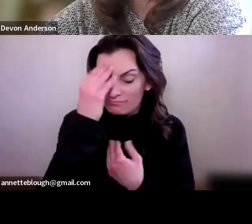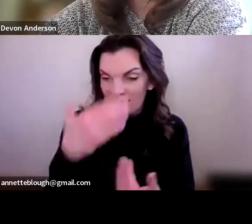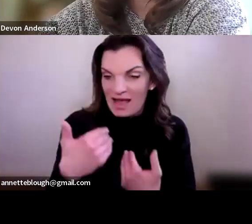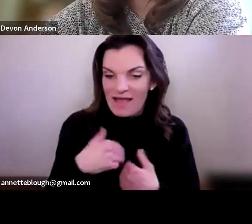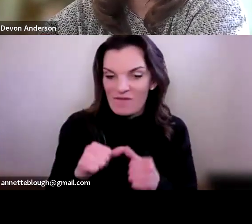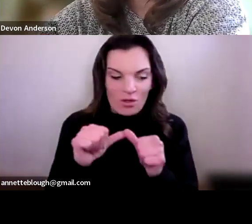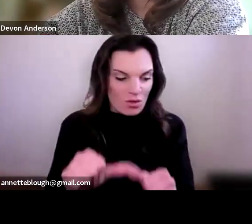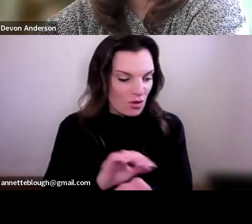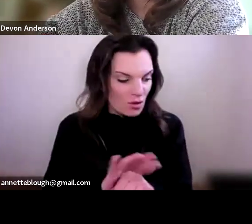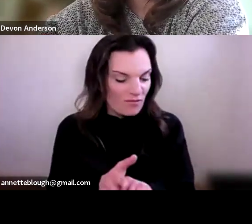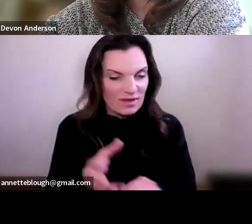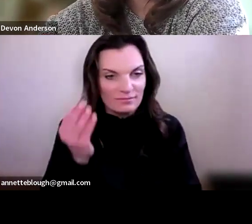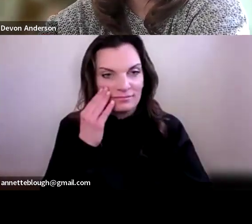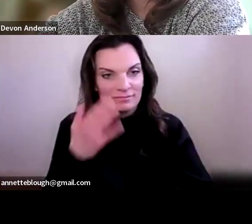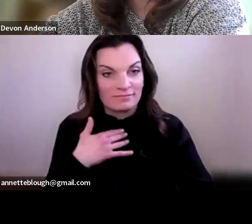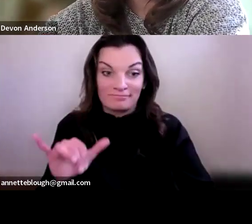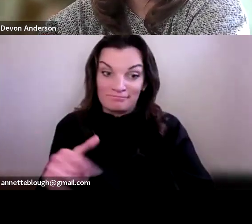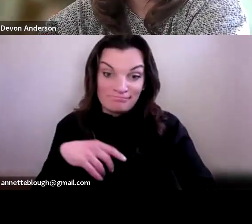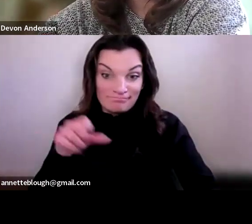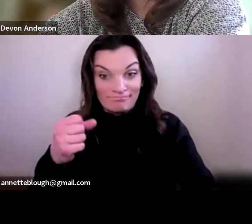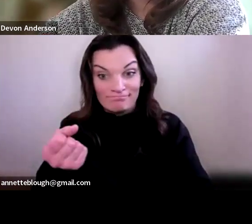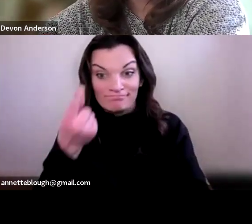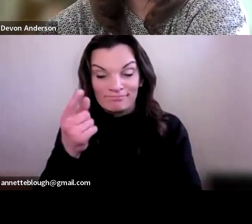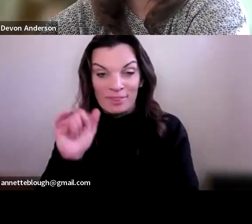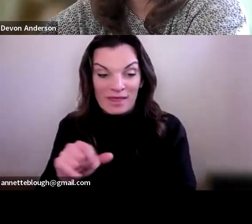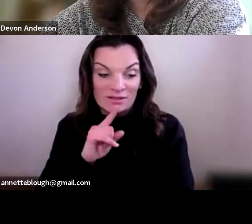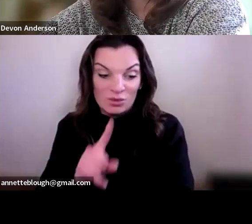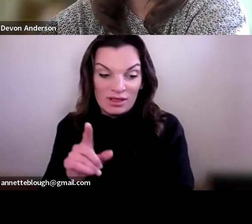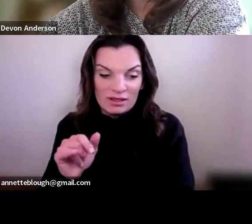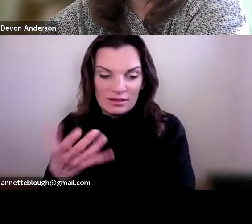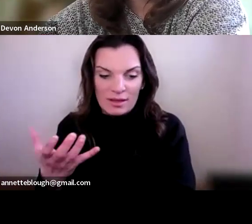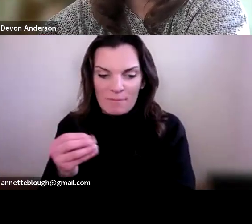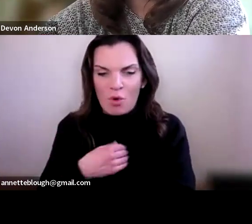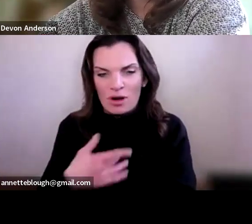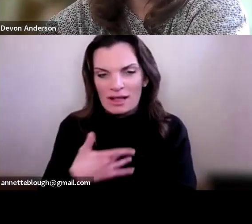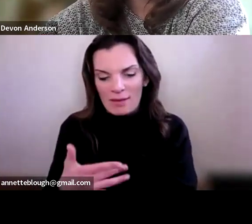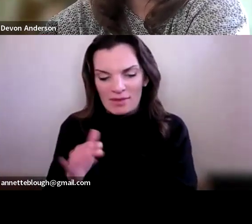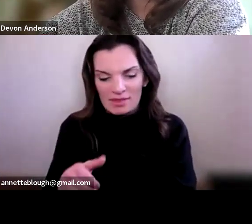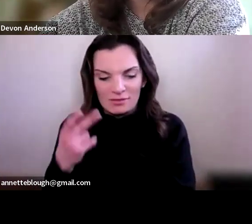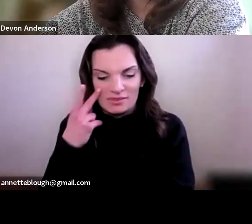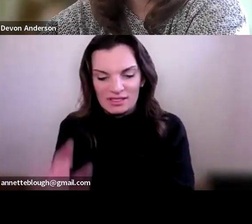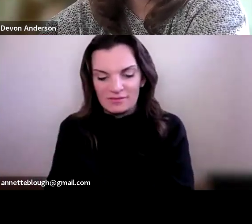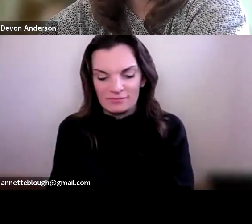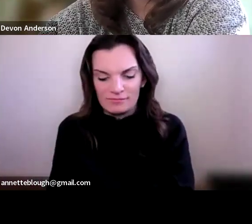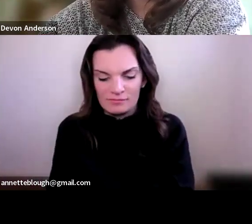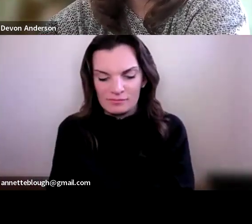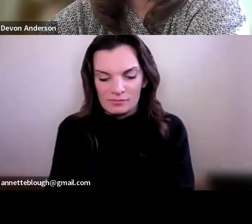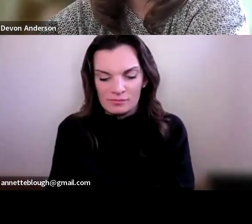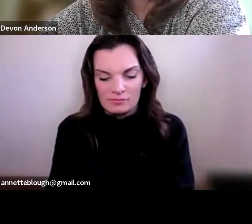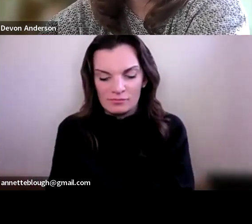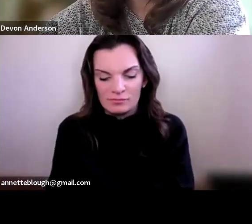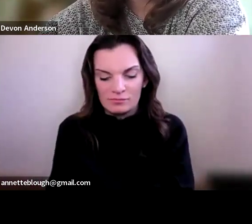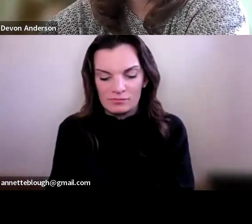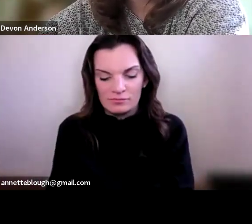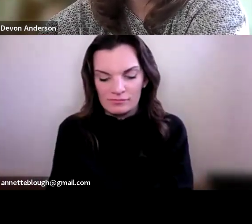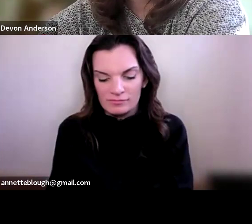COVID to nod and say, oh yeah, me too. It's really, I think it's much more common among that group, especially because there's just been so